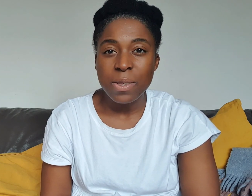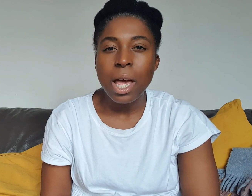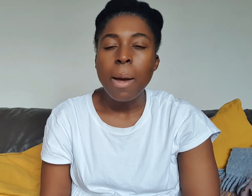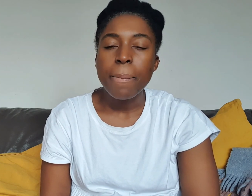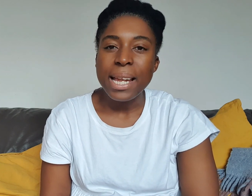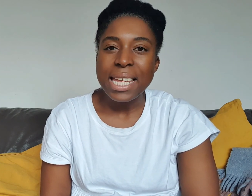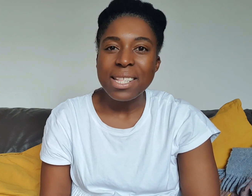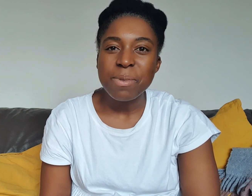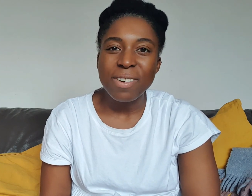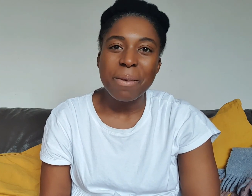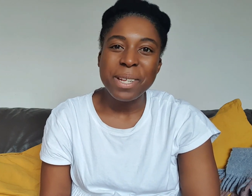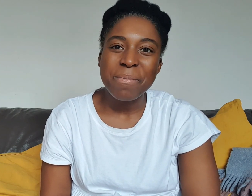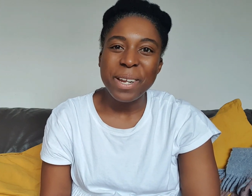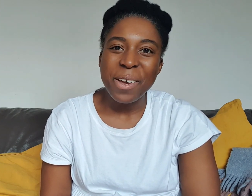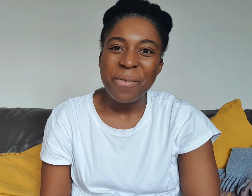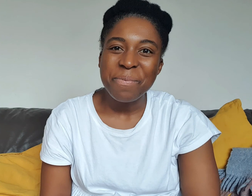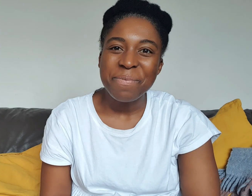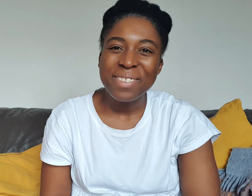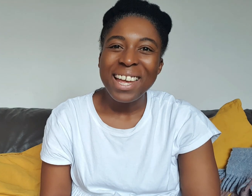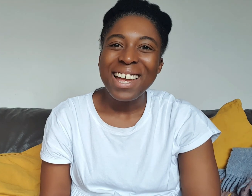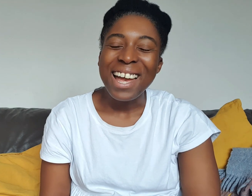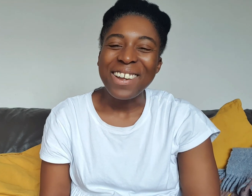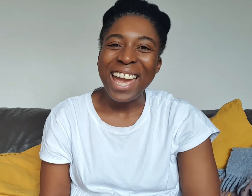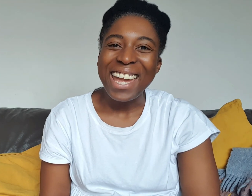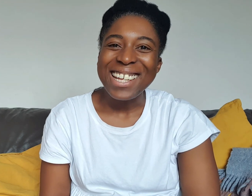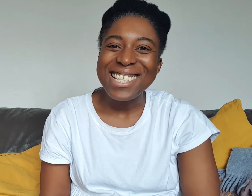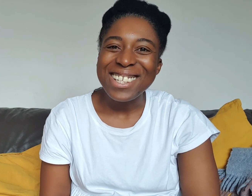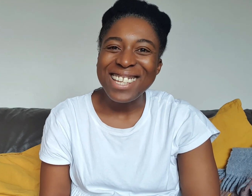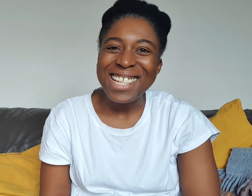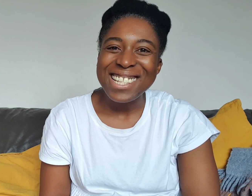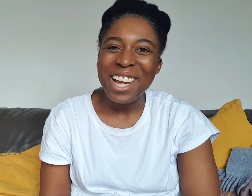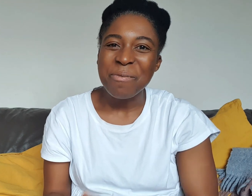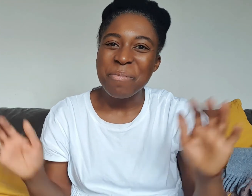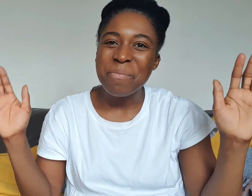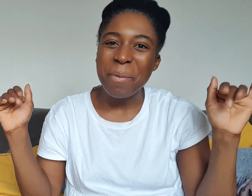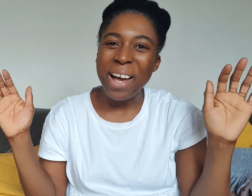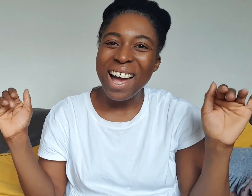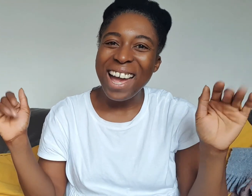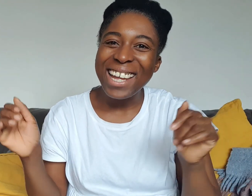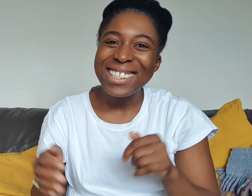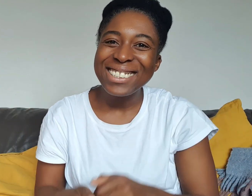videos, please subscribe down below. Okay, until next time, bye-bye.